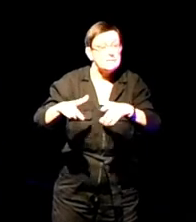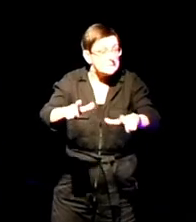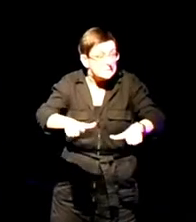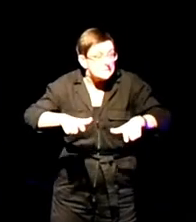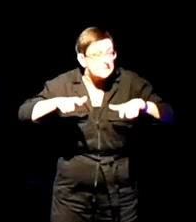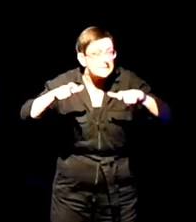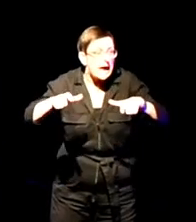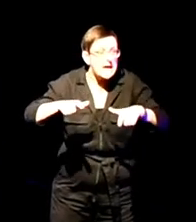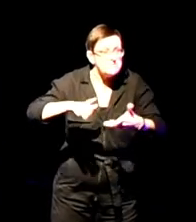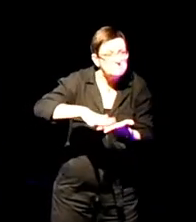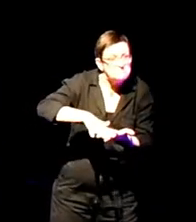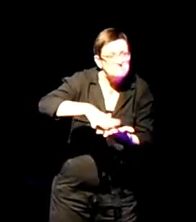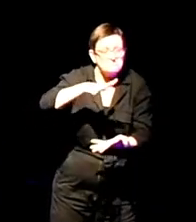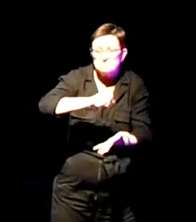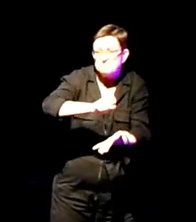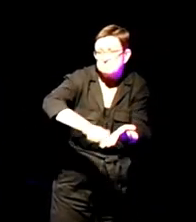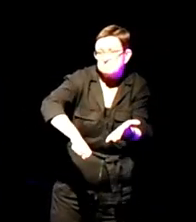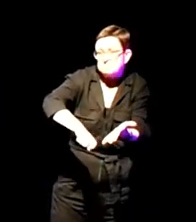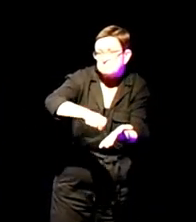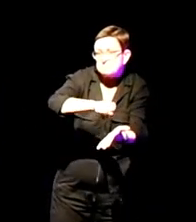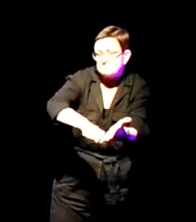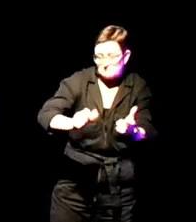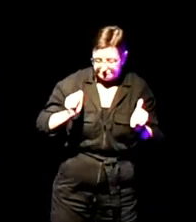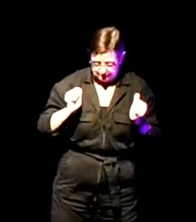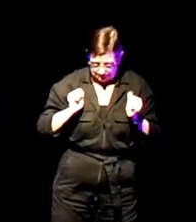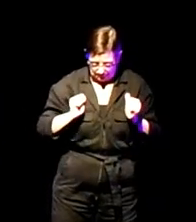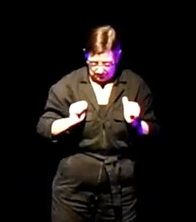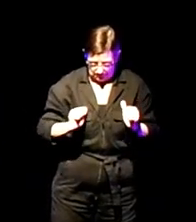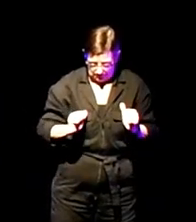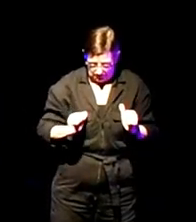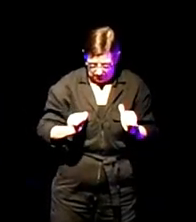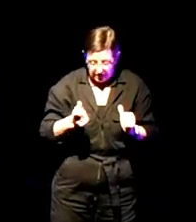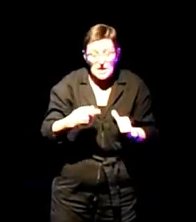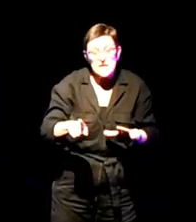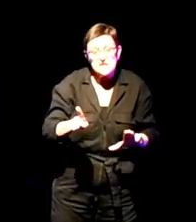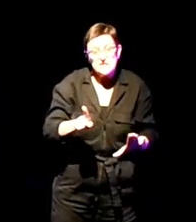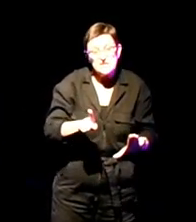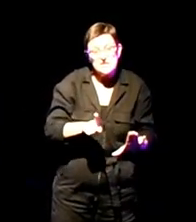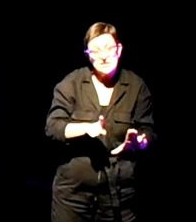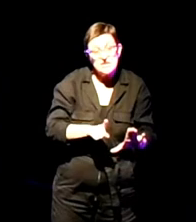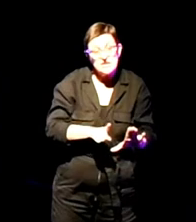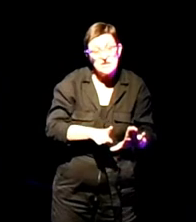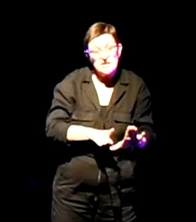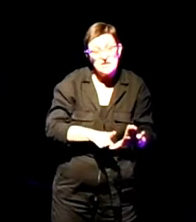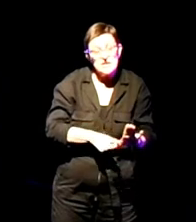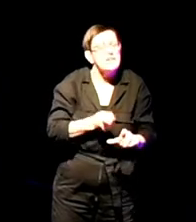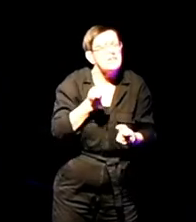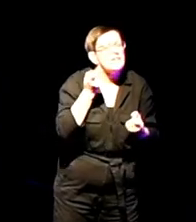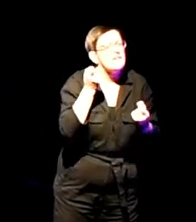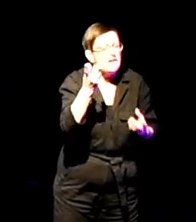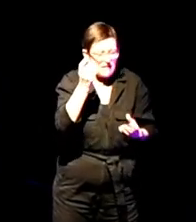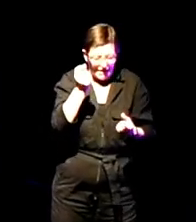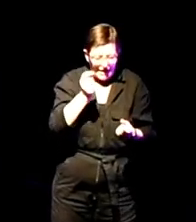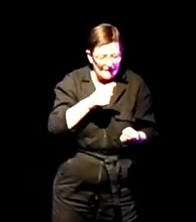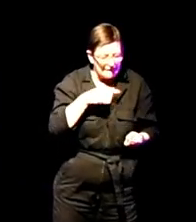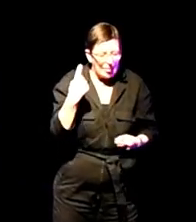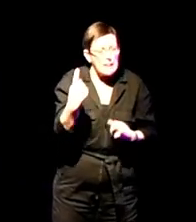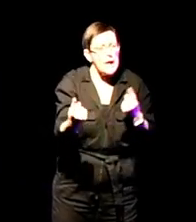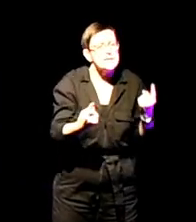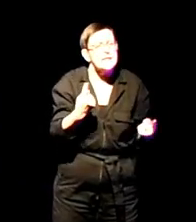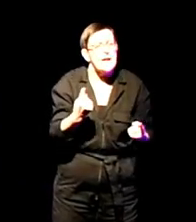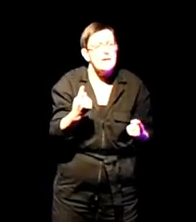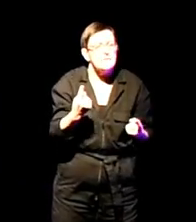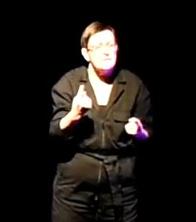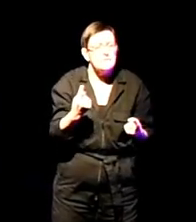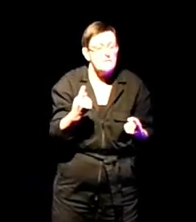wardrobe. The year she almost killed herself, ideating, calculating force,